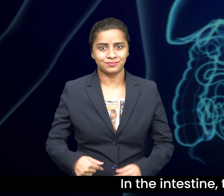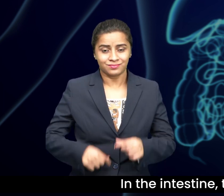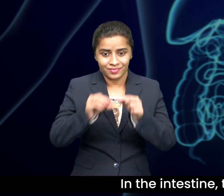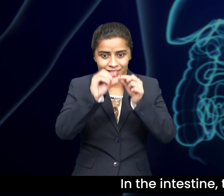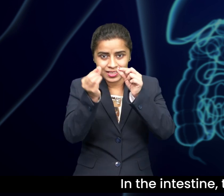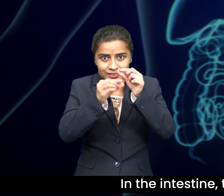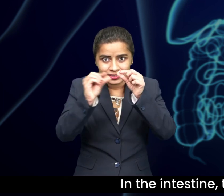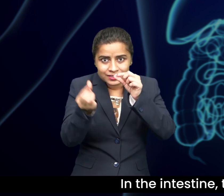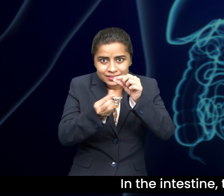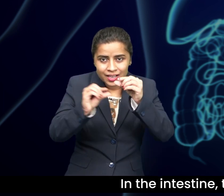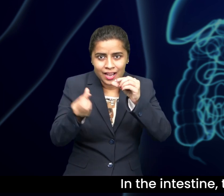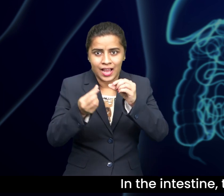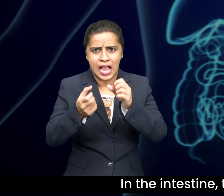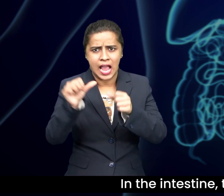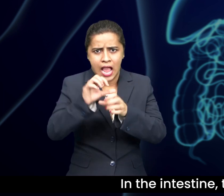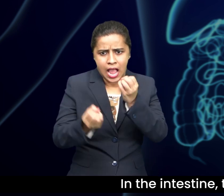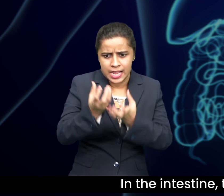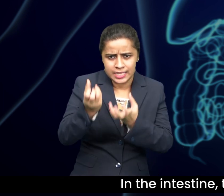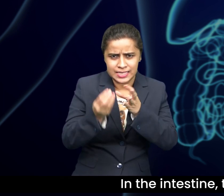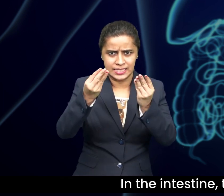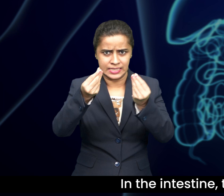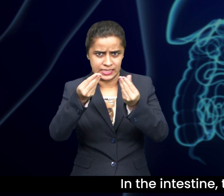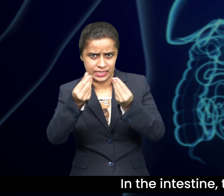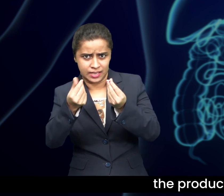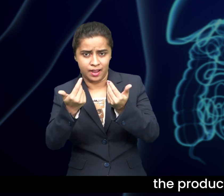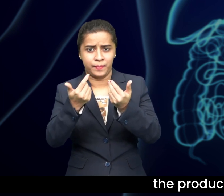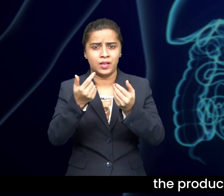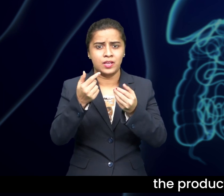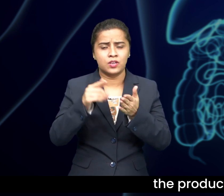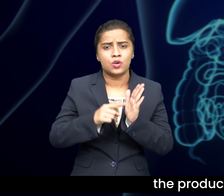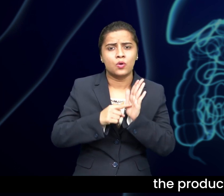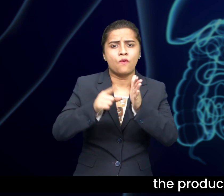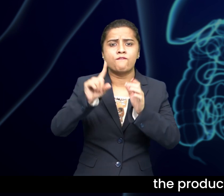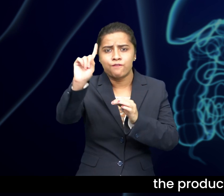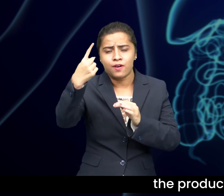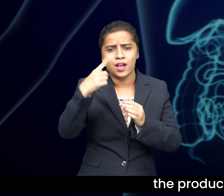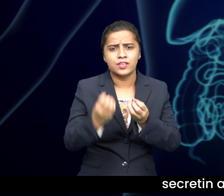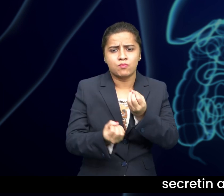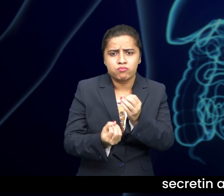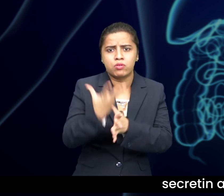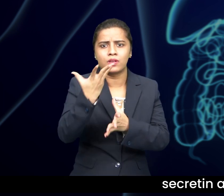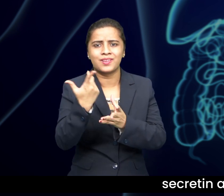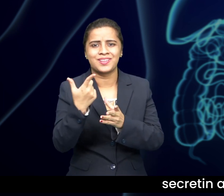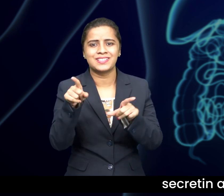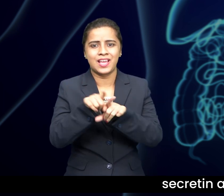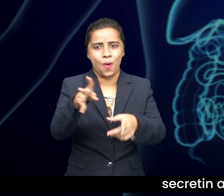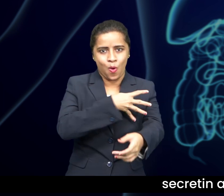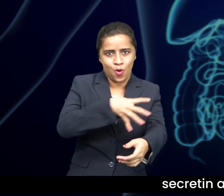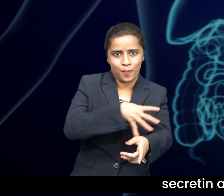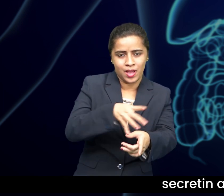In the intestine, the acidic chymes initiates the production of hormones like secretin